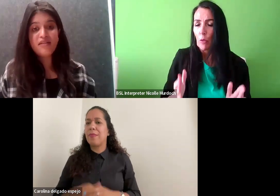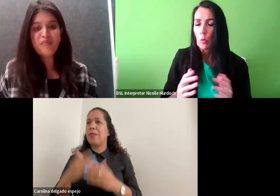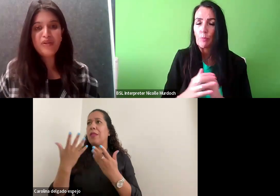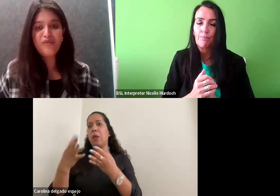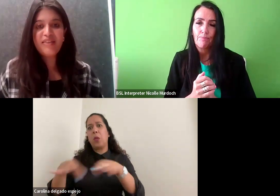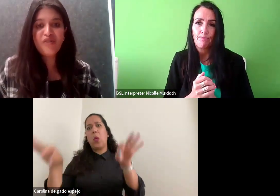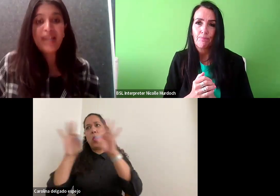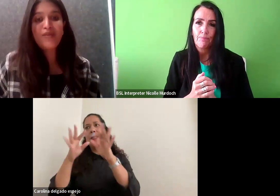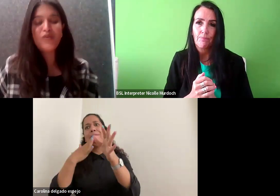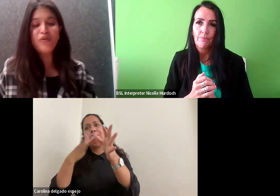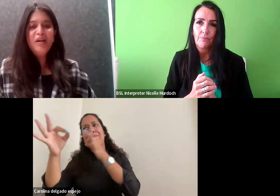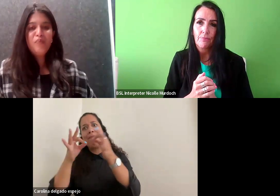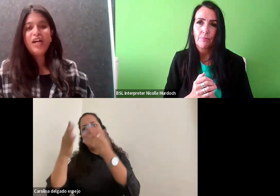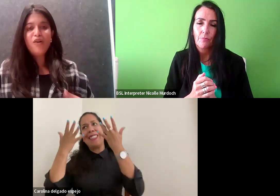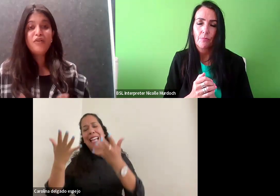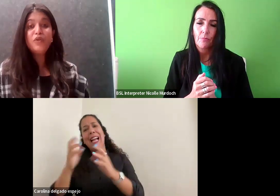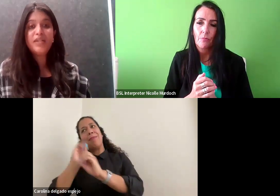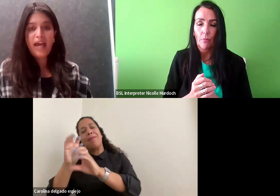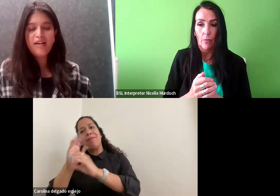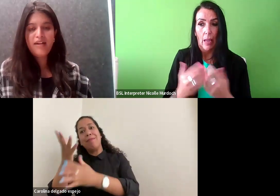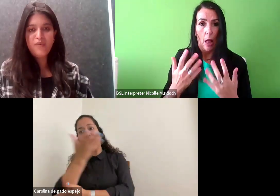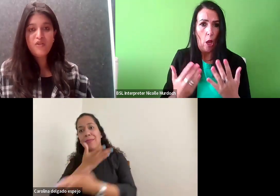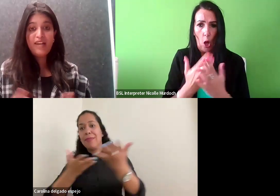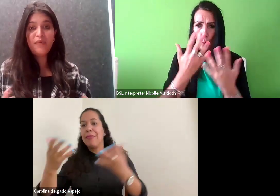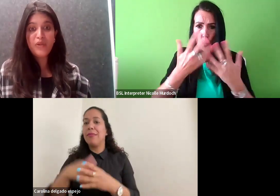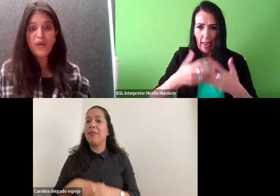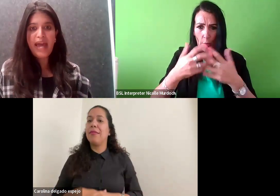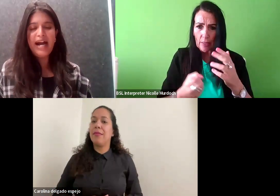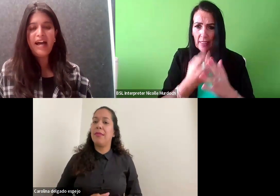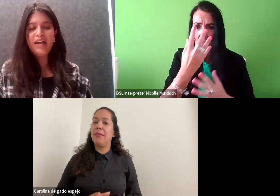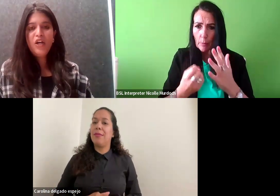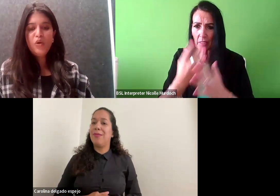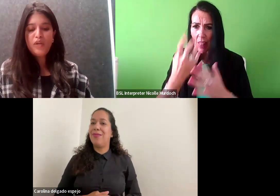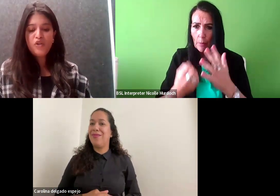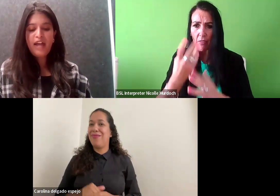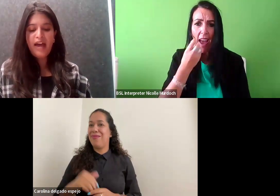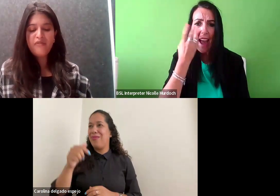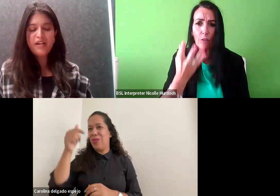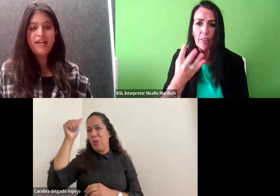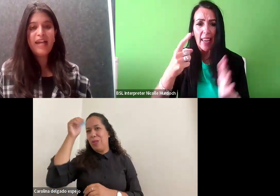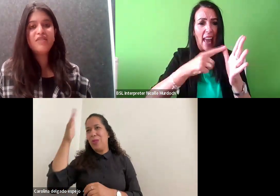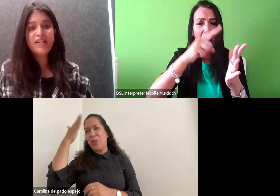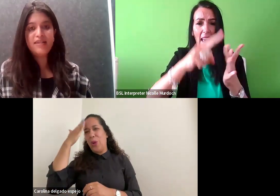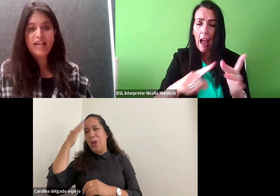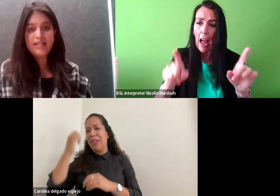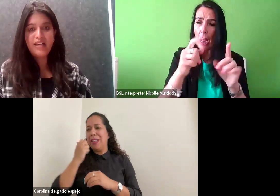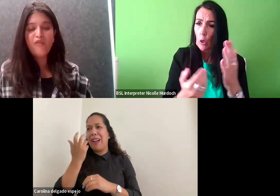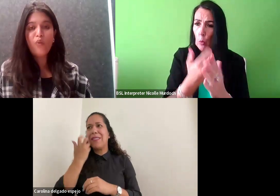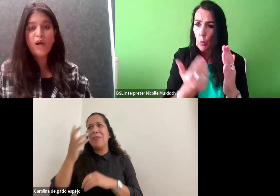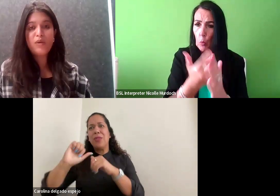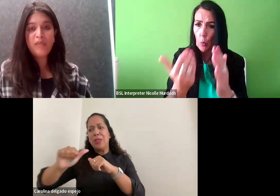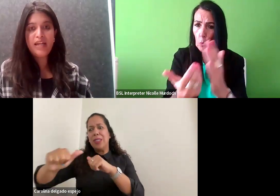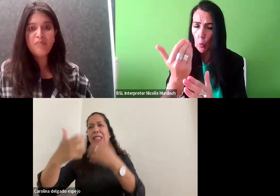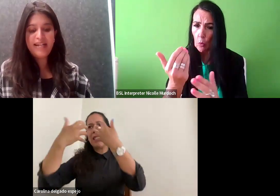given the sort of the race to put out new tech, to develop new AI. We should have a collective understanding